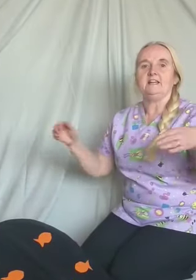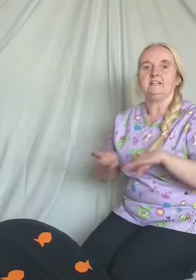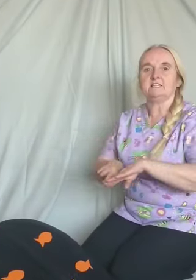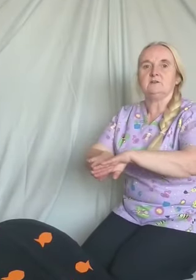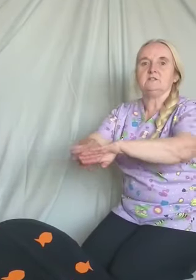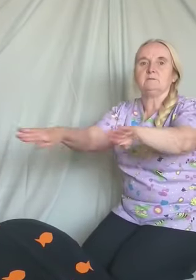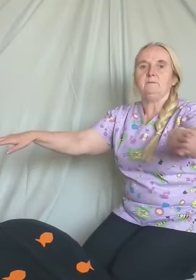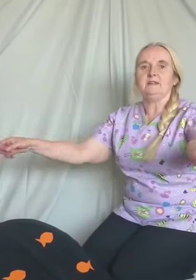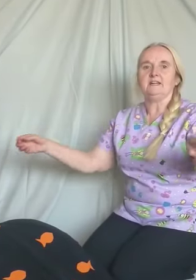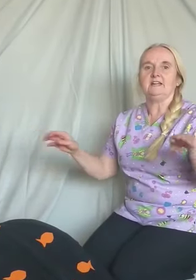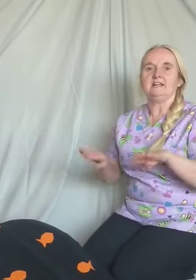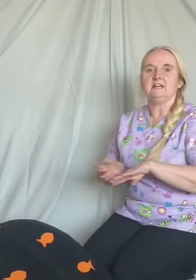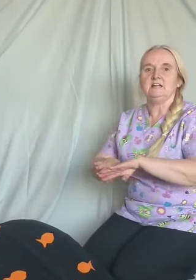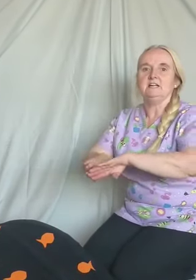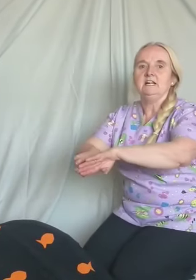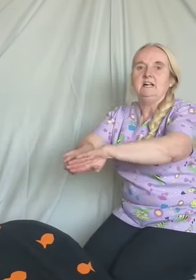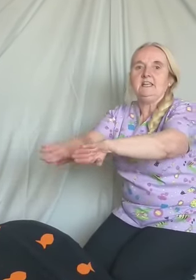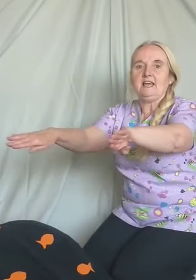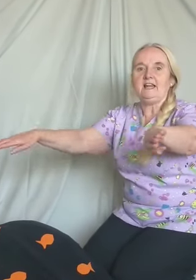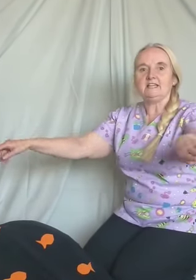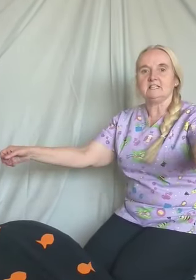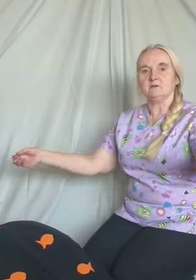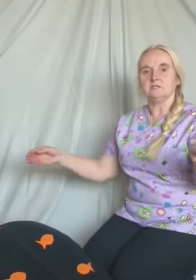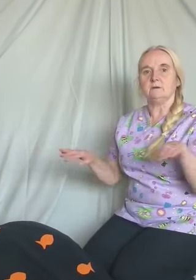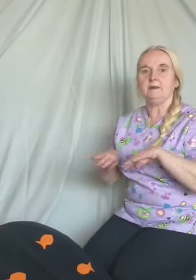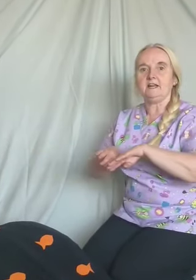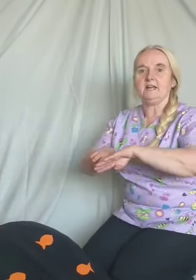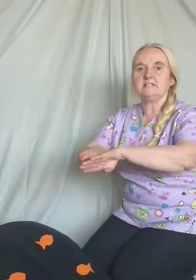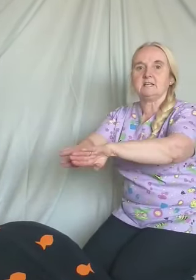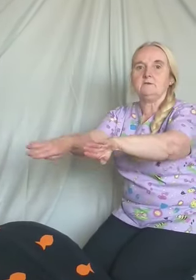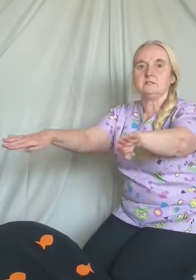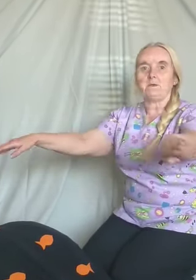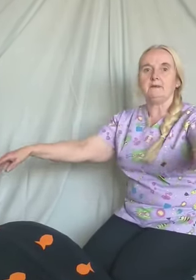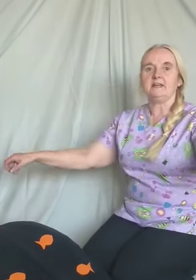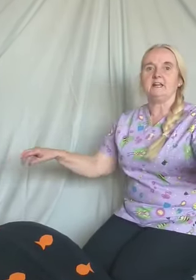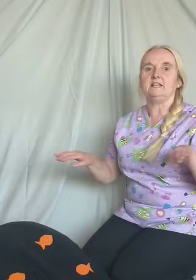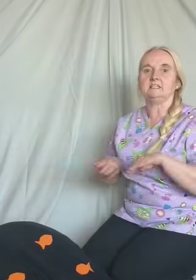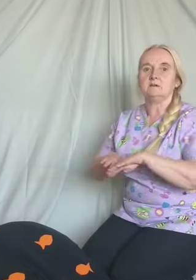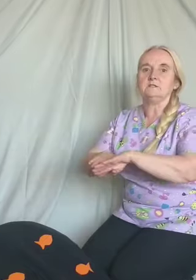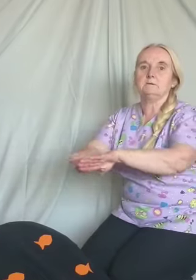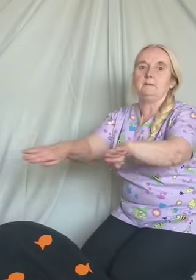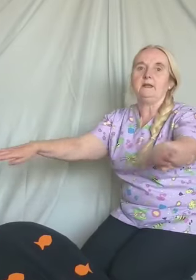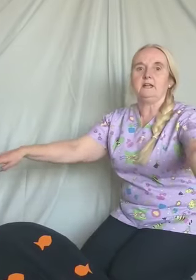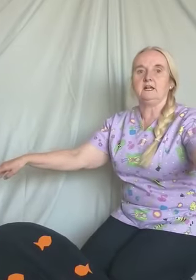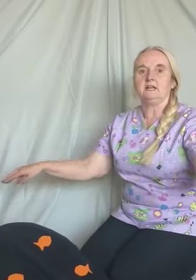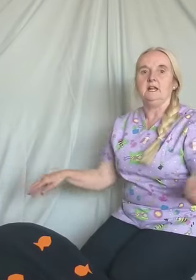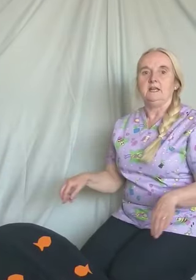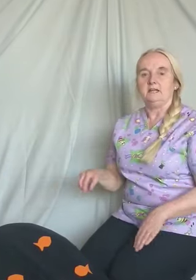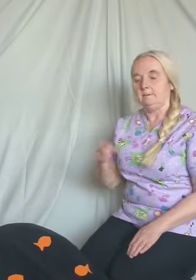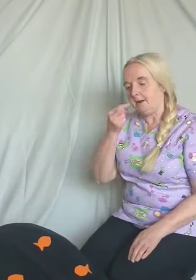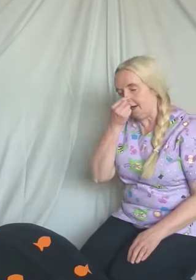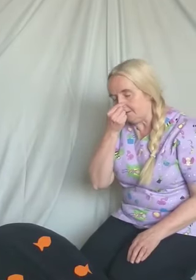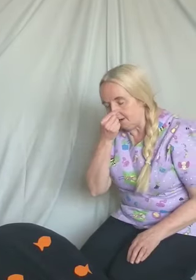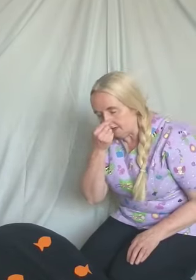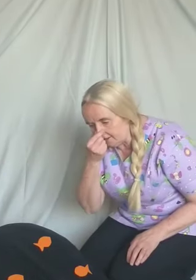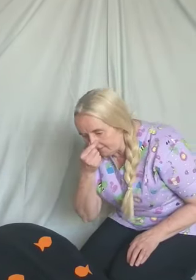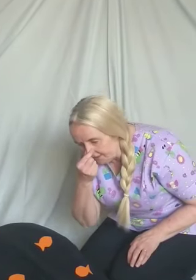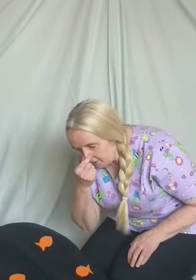Let's go swimming. Yeah, let's go swimming, let's go swimming, let's go swimming in the bottom of the